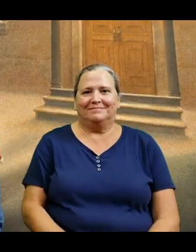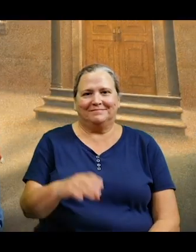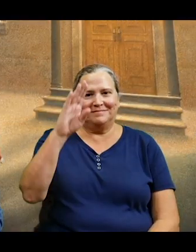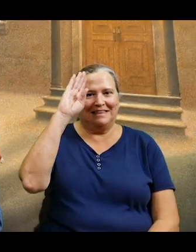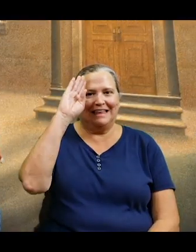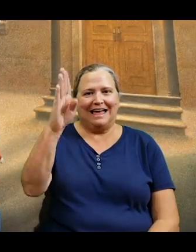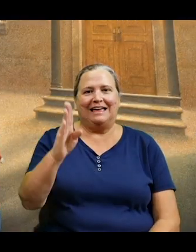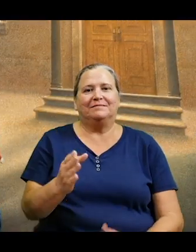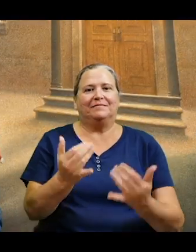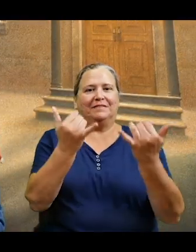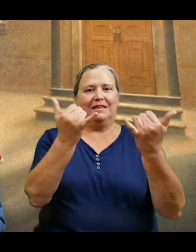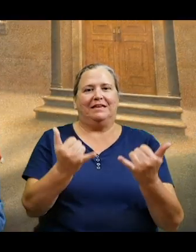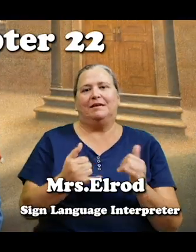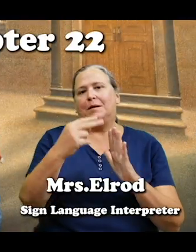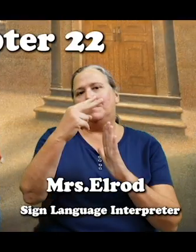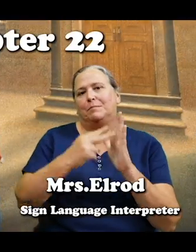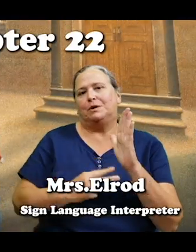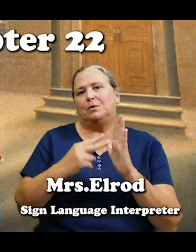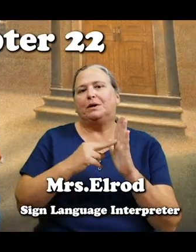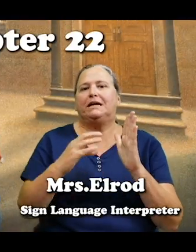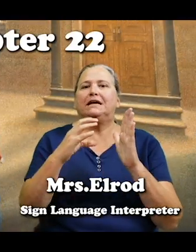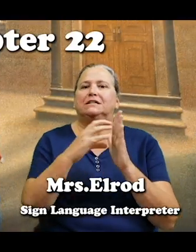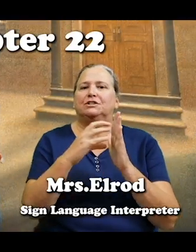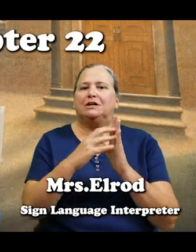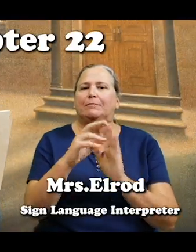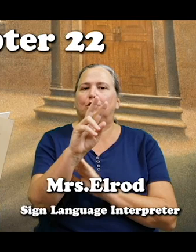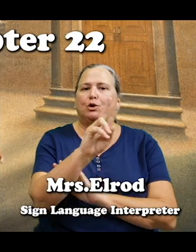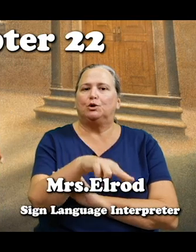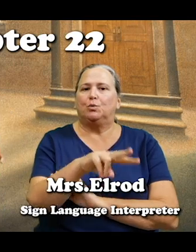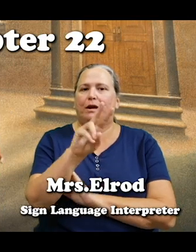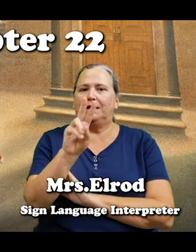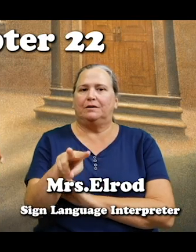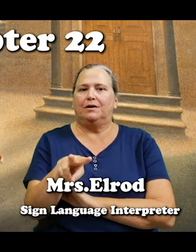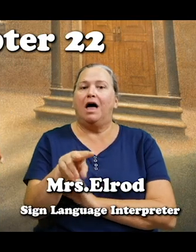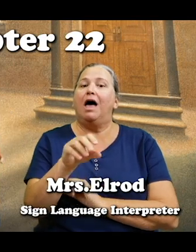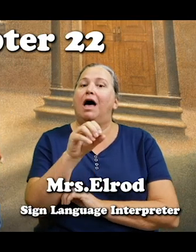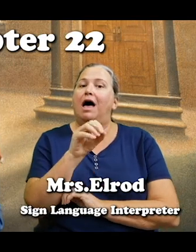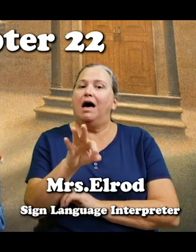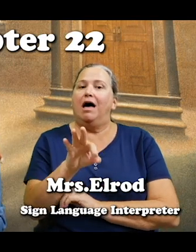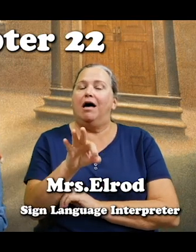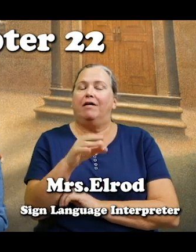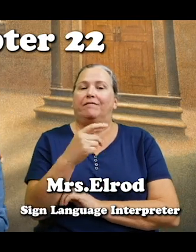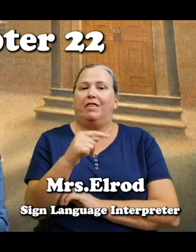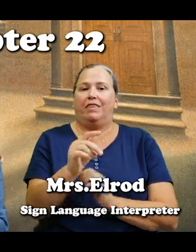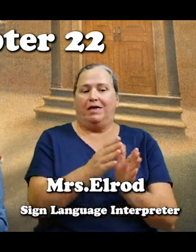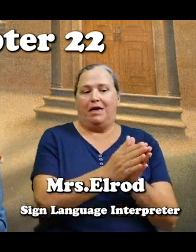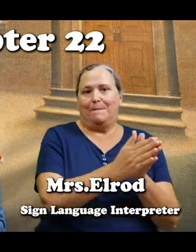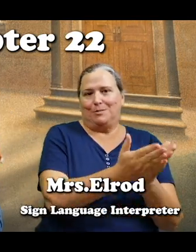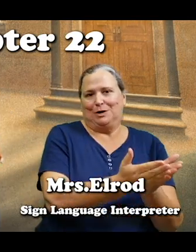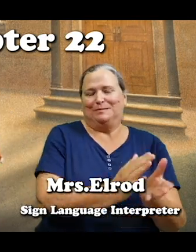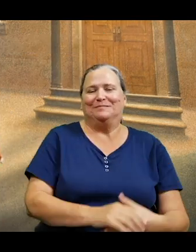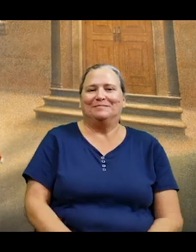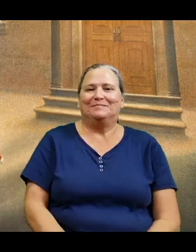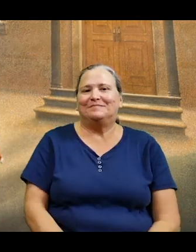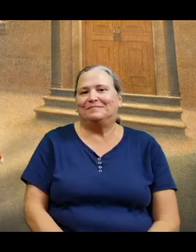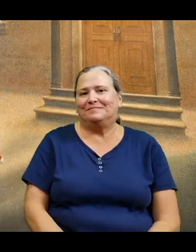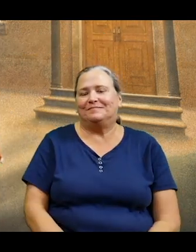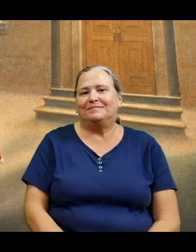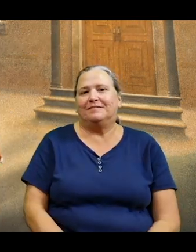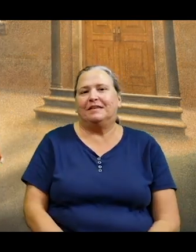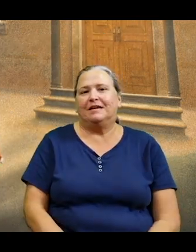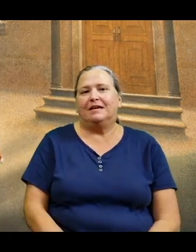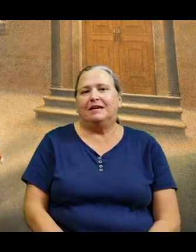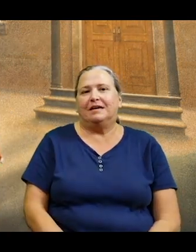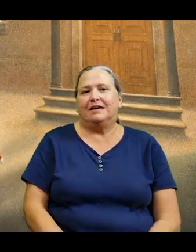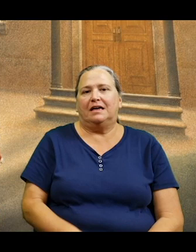Hi, today I'll be reading chapter 22 of the Miraculous Journey of Edward Tulane.